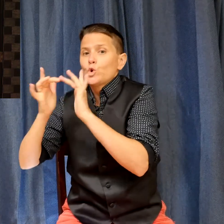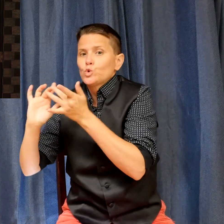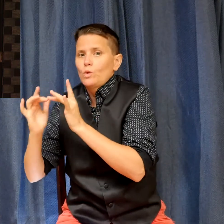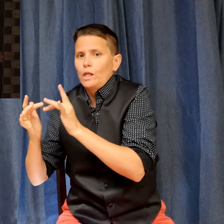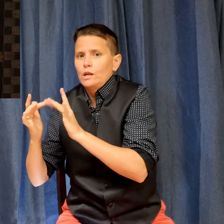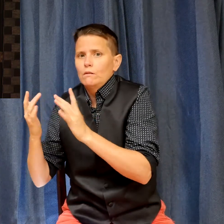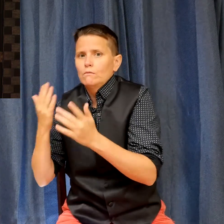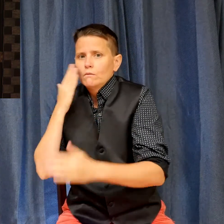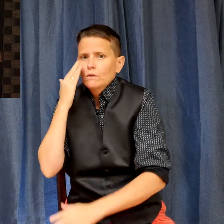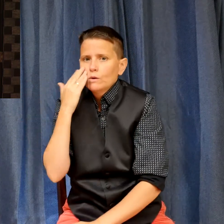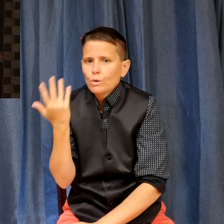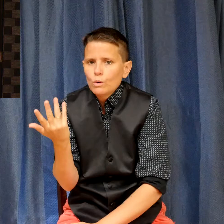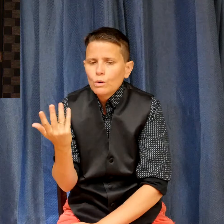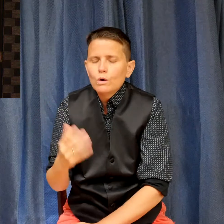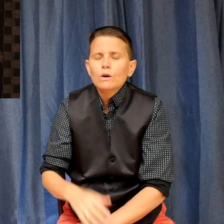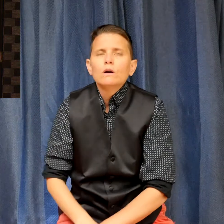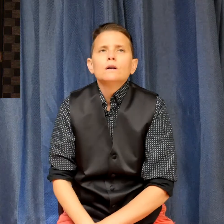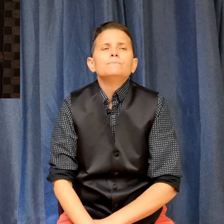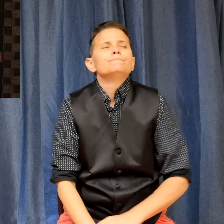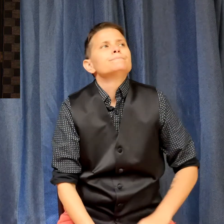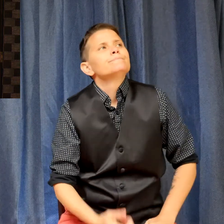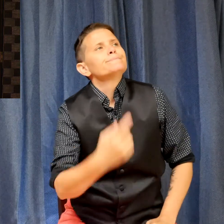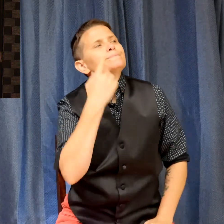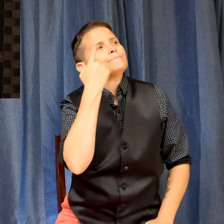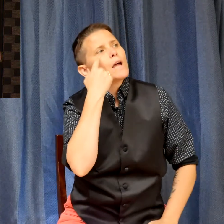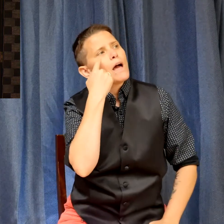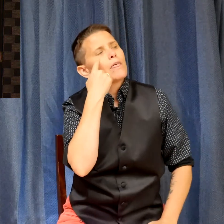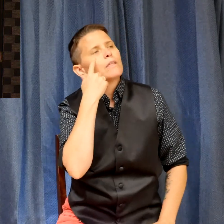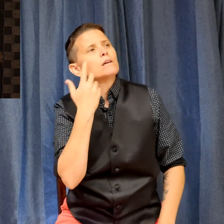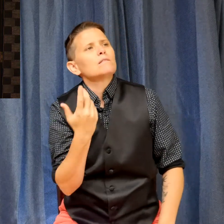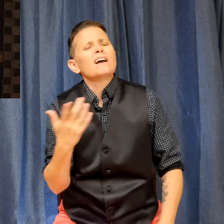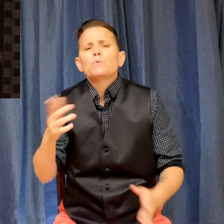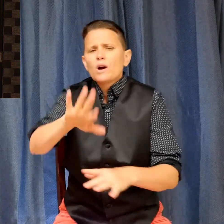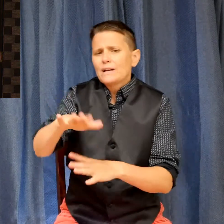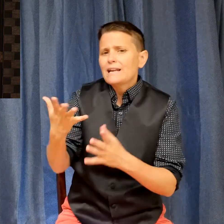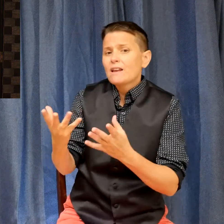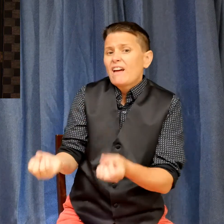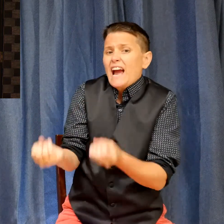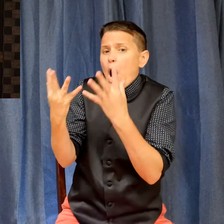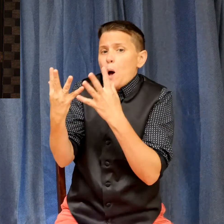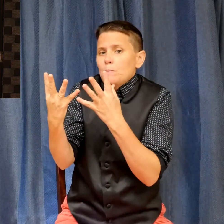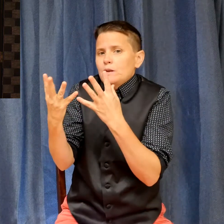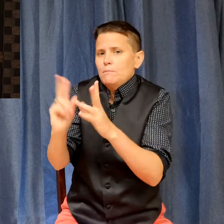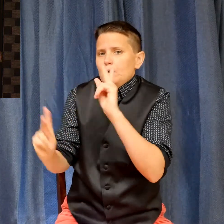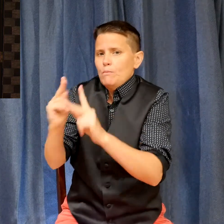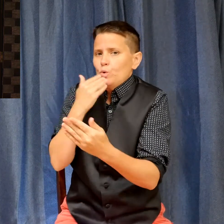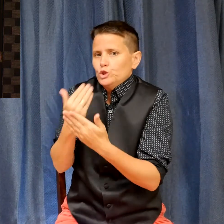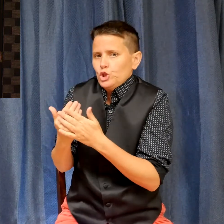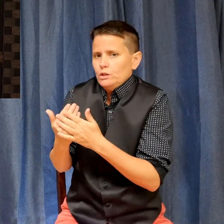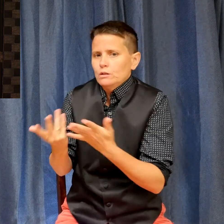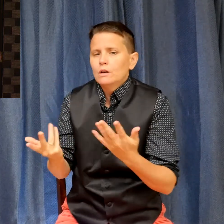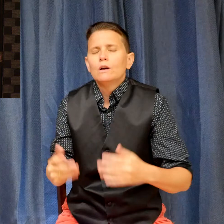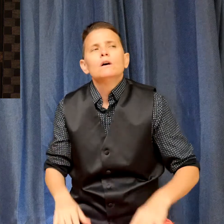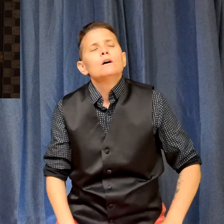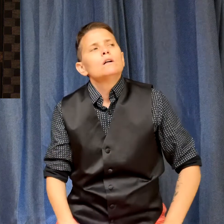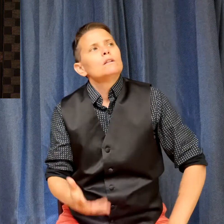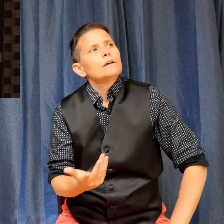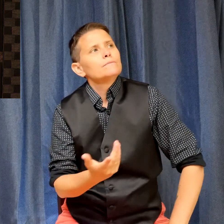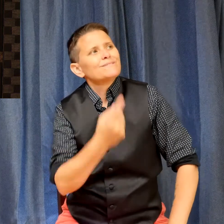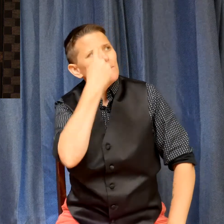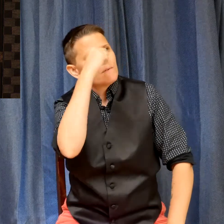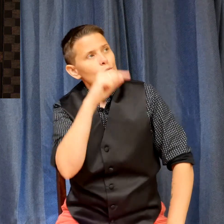God Squad is hard to pin down. For me, it was relatively easy because it